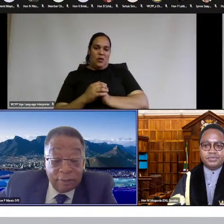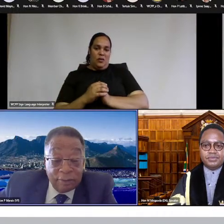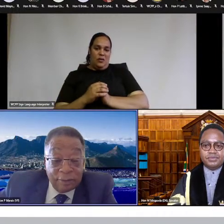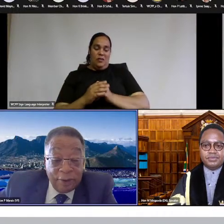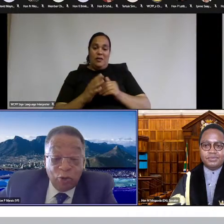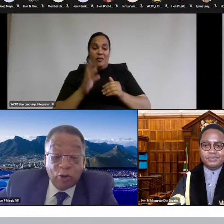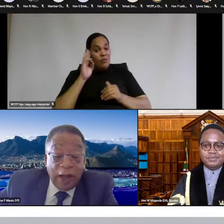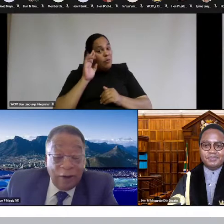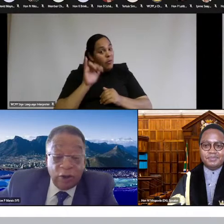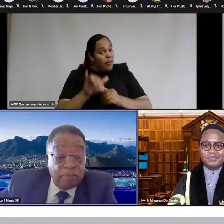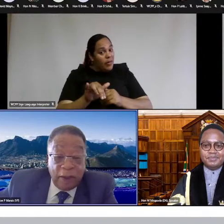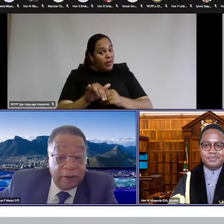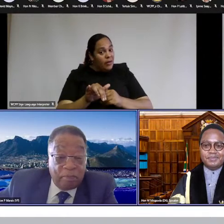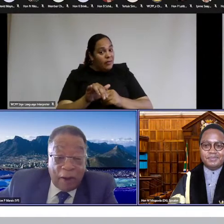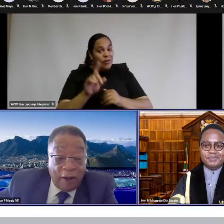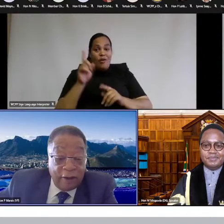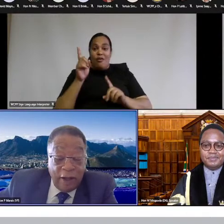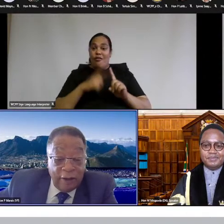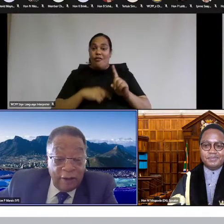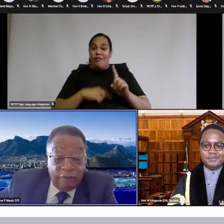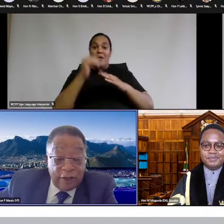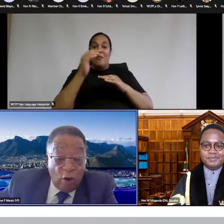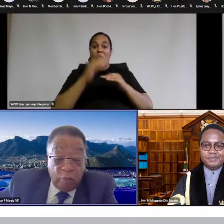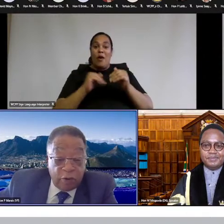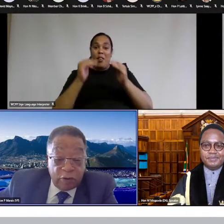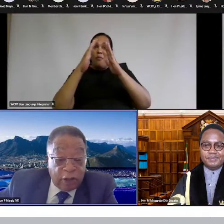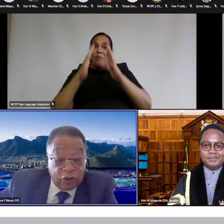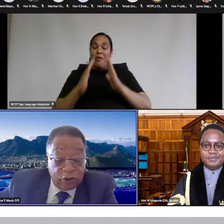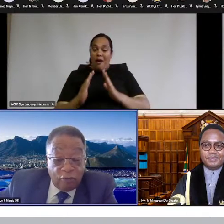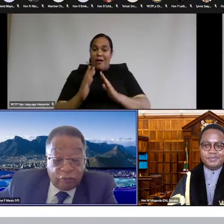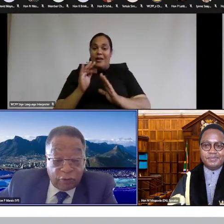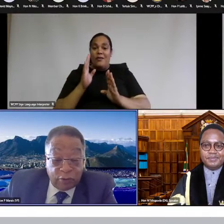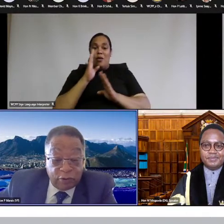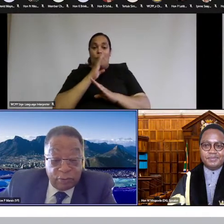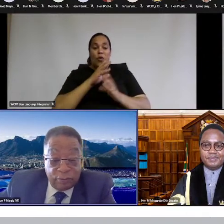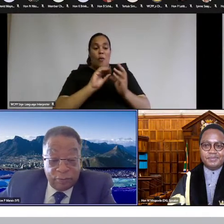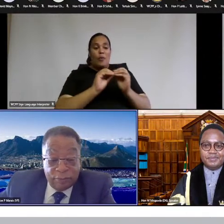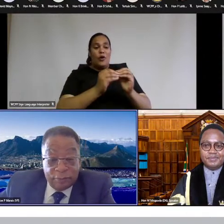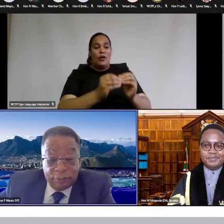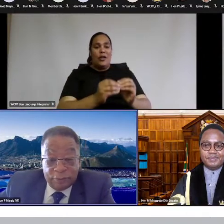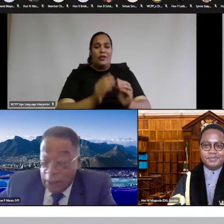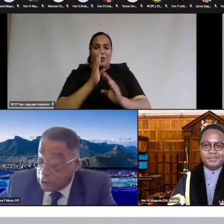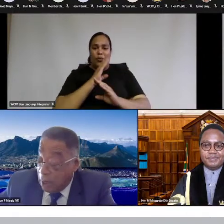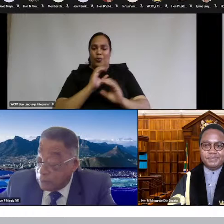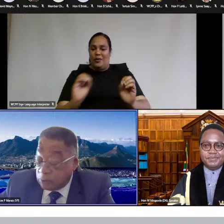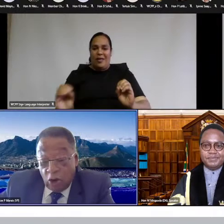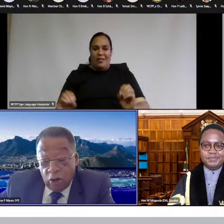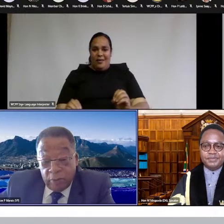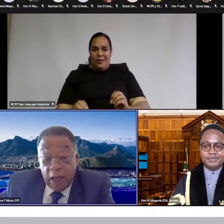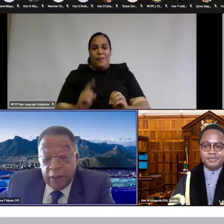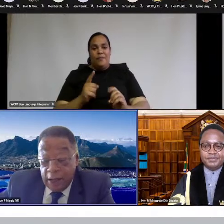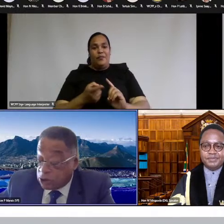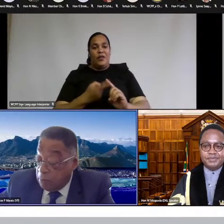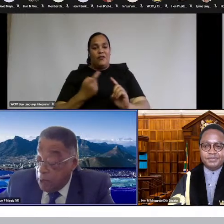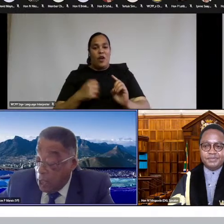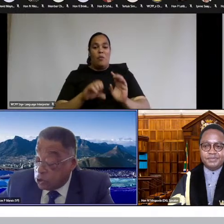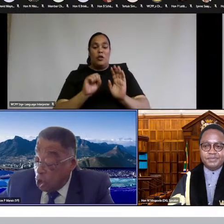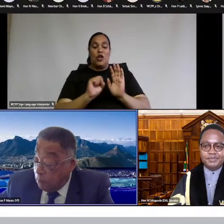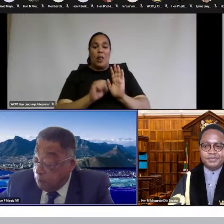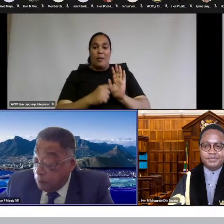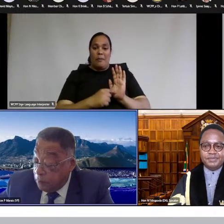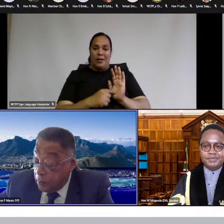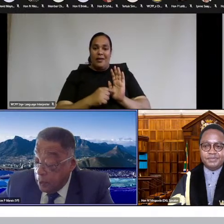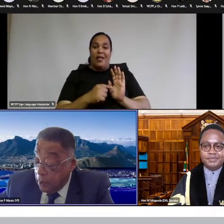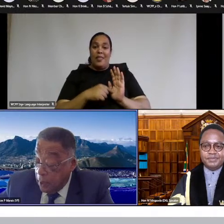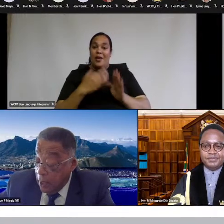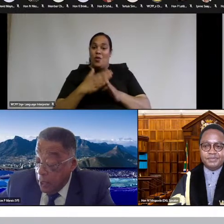Remember that? You cannot build a barn if there's no production, no food. That comes from Solomon. That's going to be